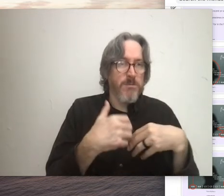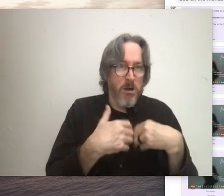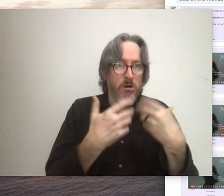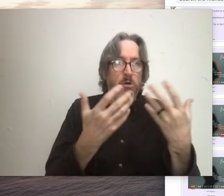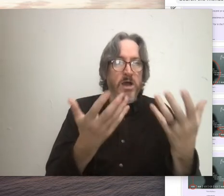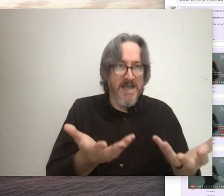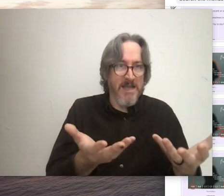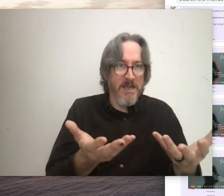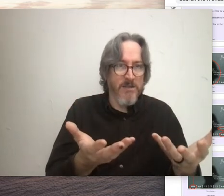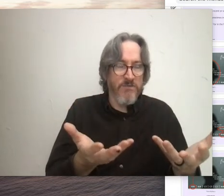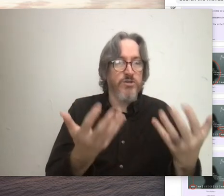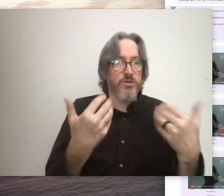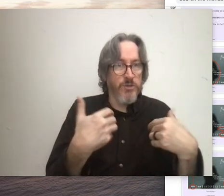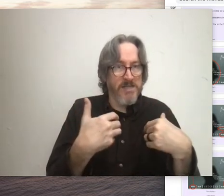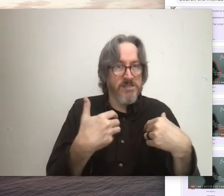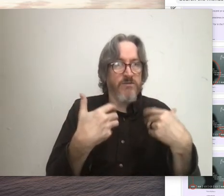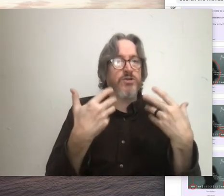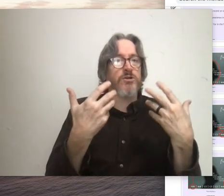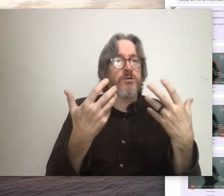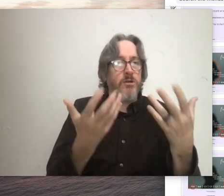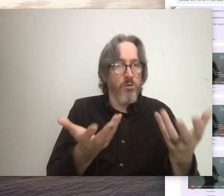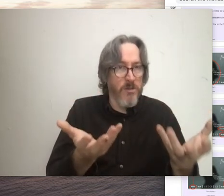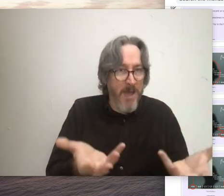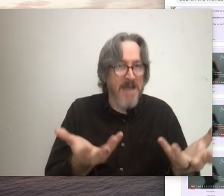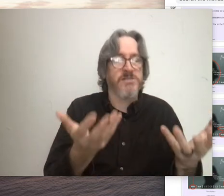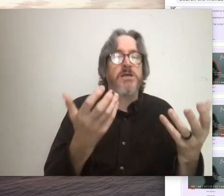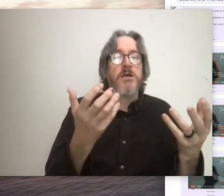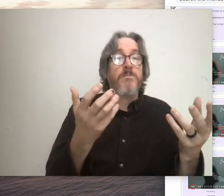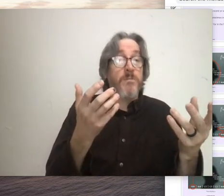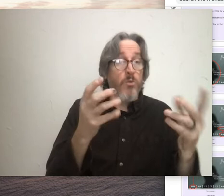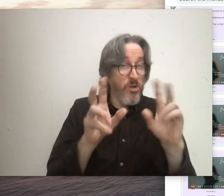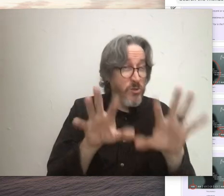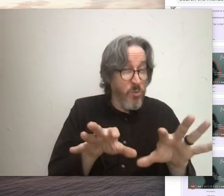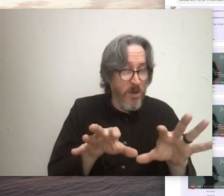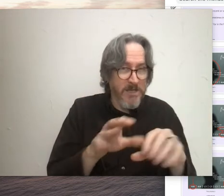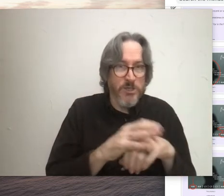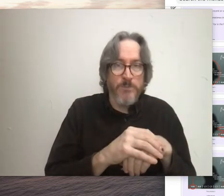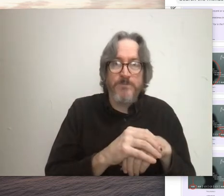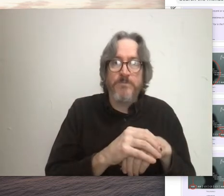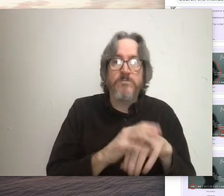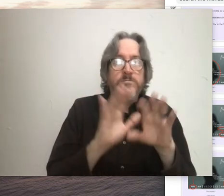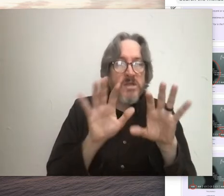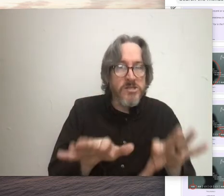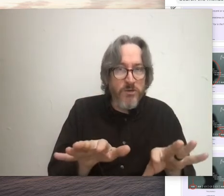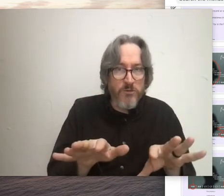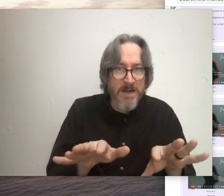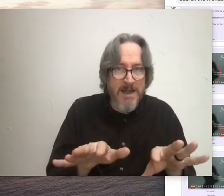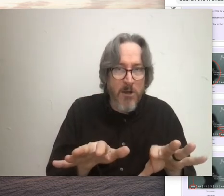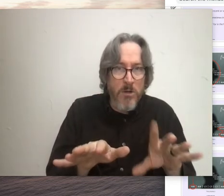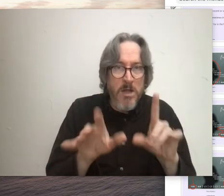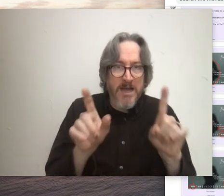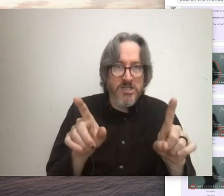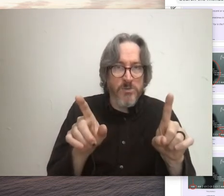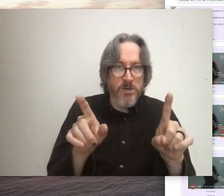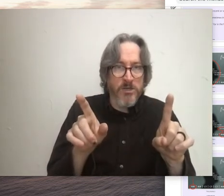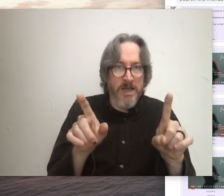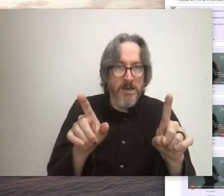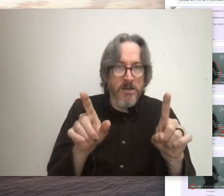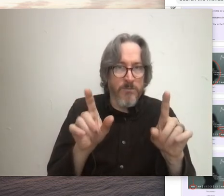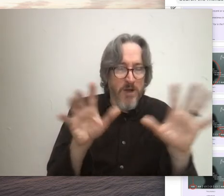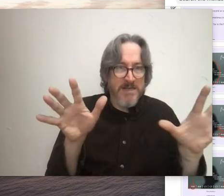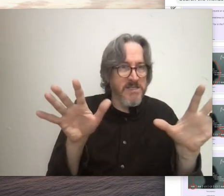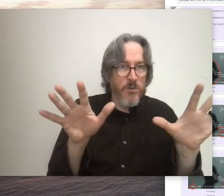Yesterday, tomorrow, a day in the future, 2 days in the future, or in the past, we'll use 1 and 2. So for right now, I just want to